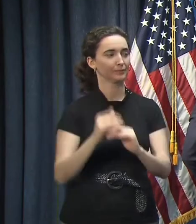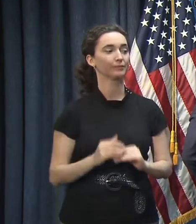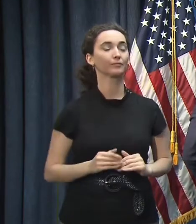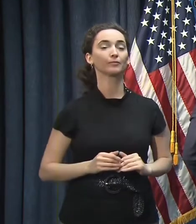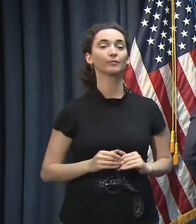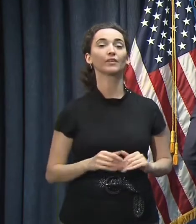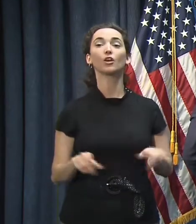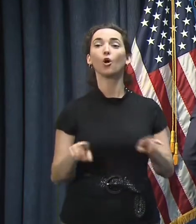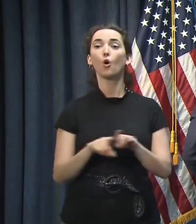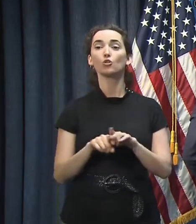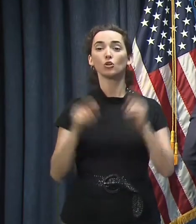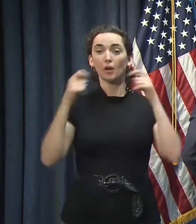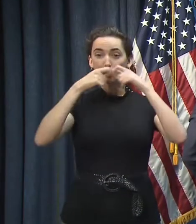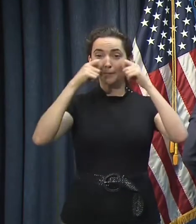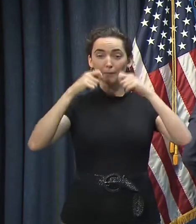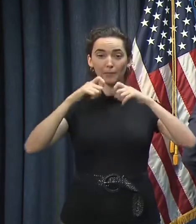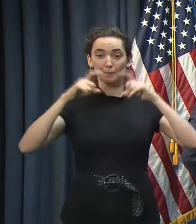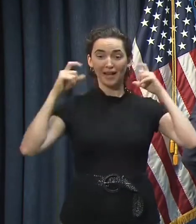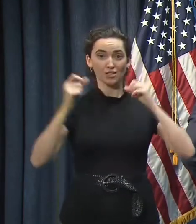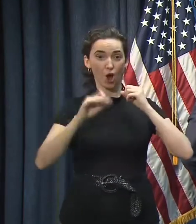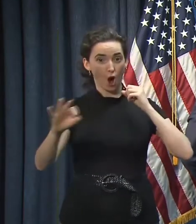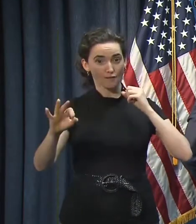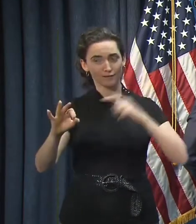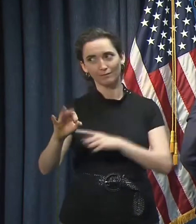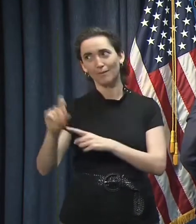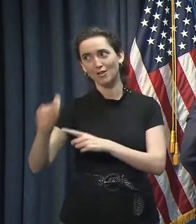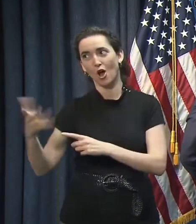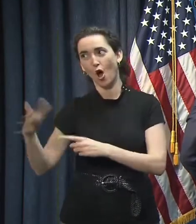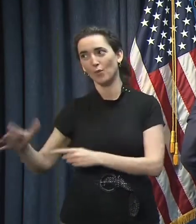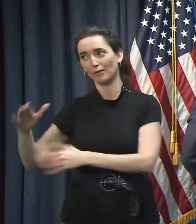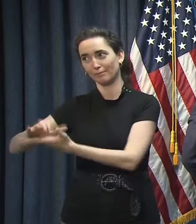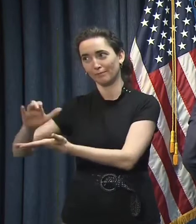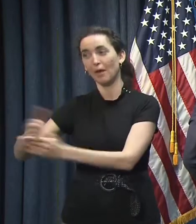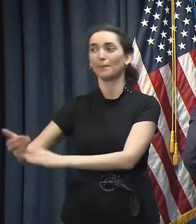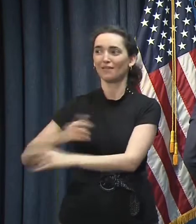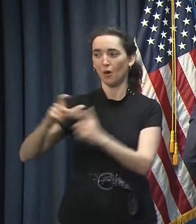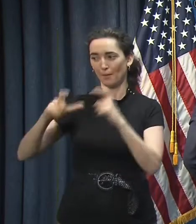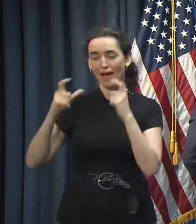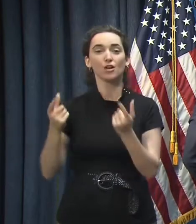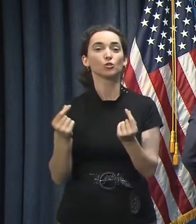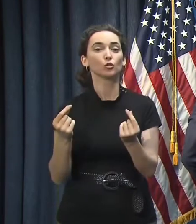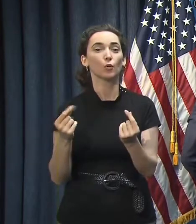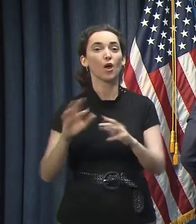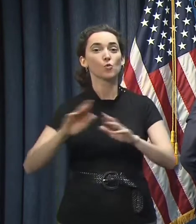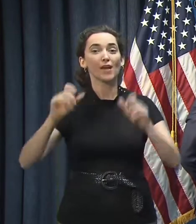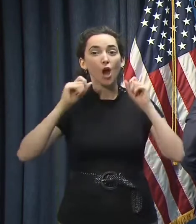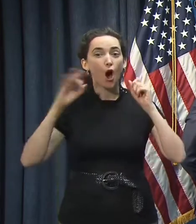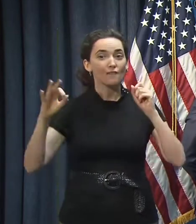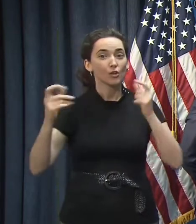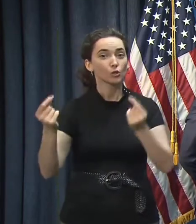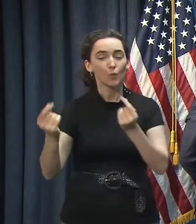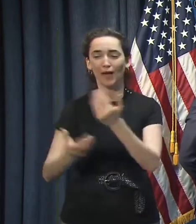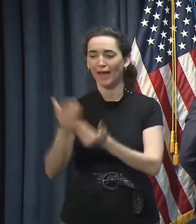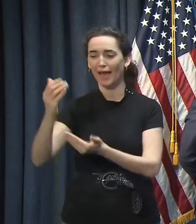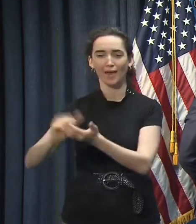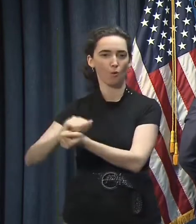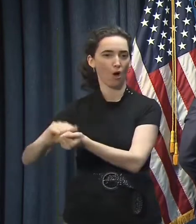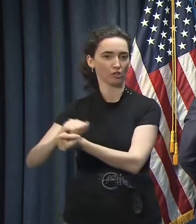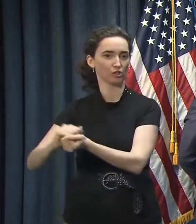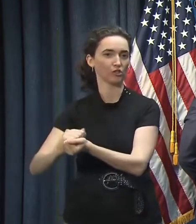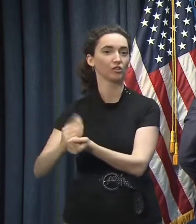you're taking off your mask – and really I should have even done this before I put on my mask – you need to wash your hands because you're now going to touch your face. So